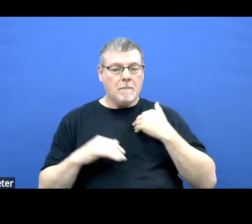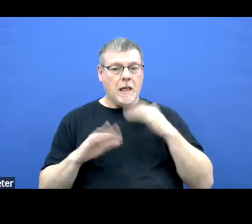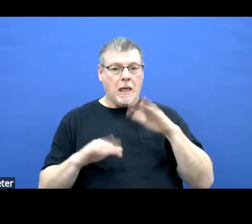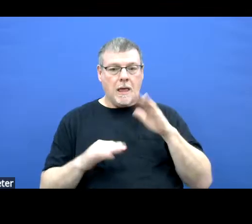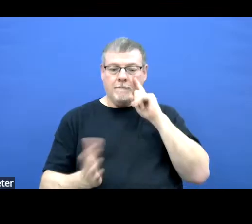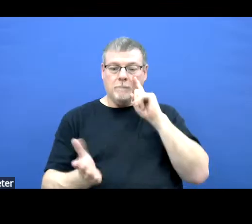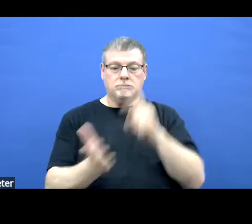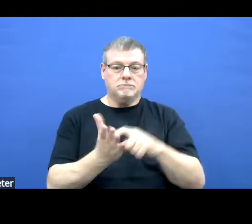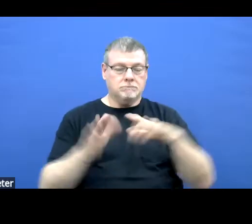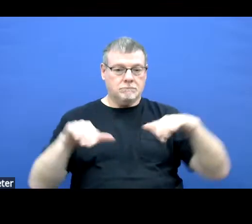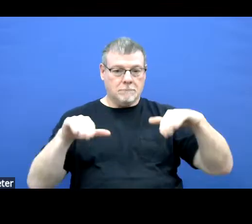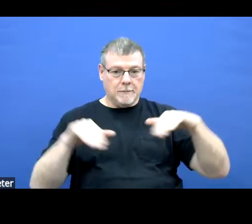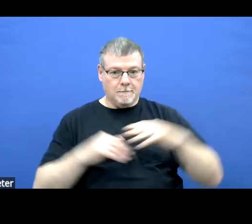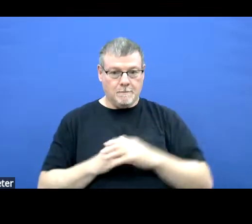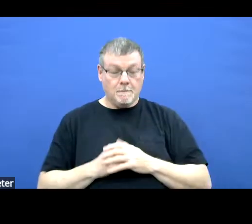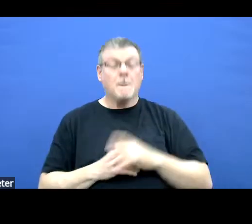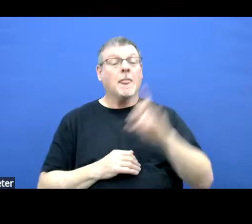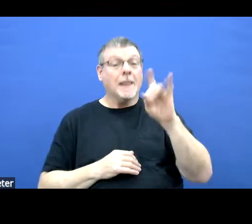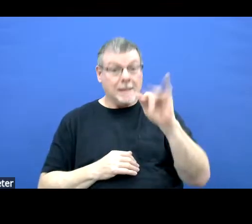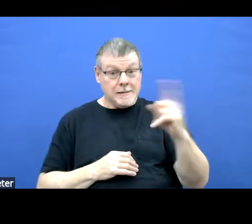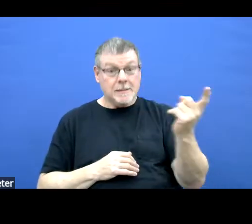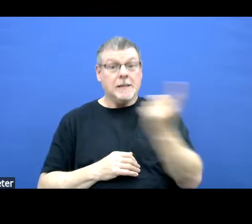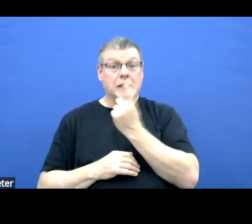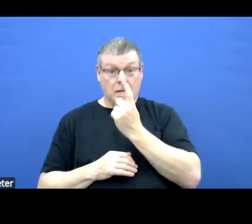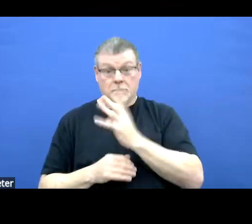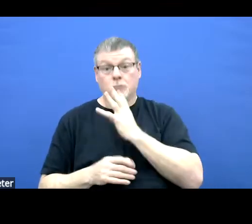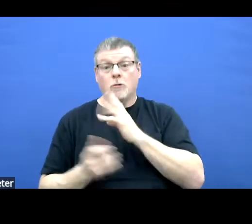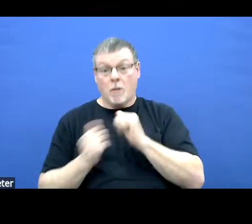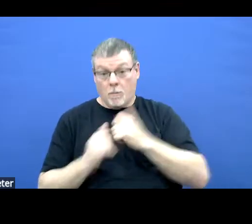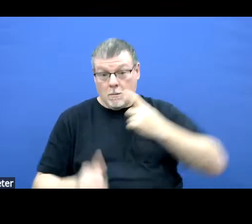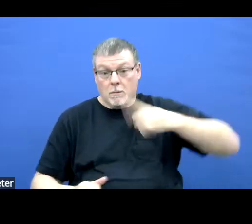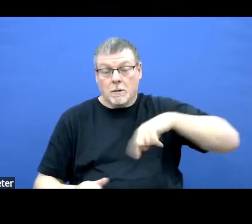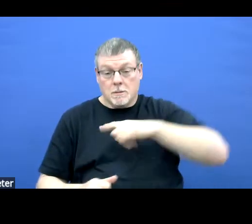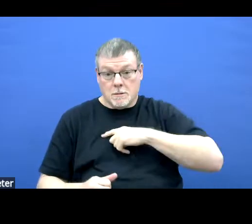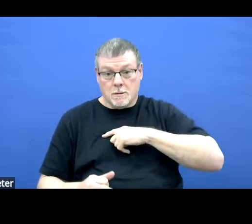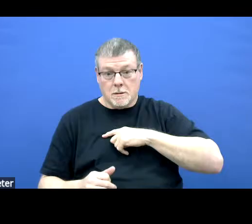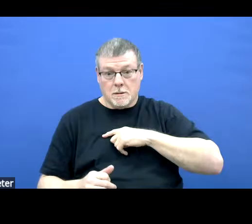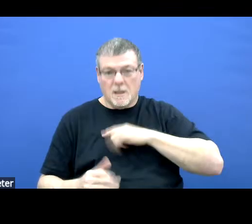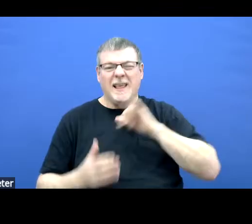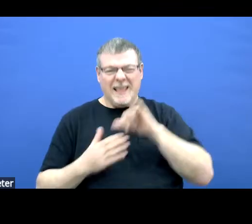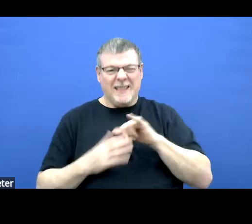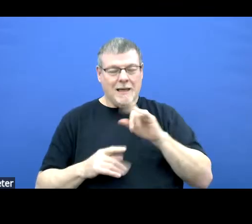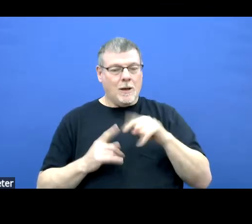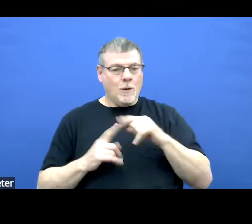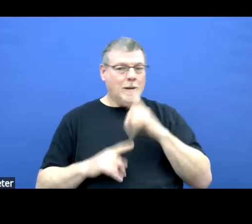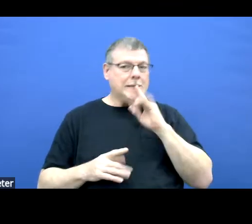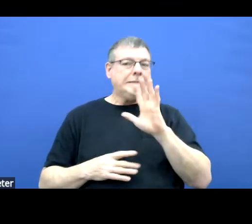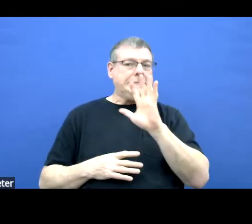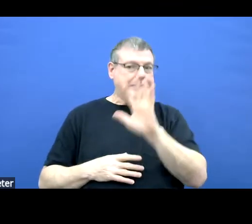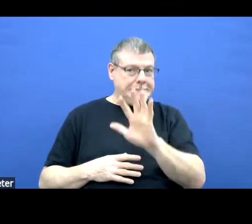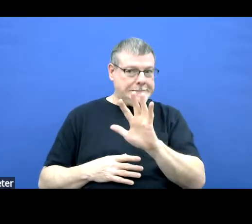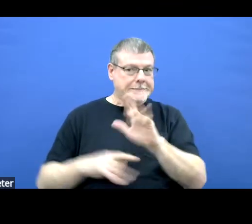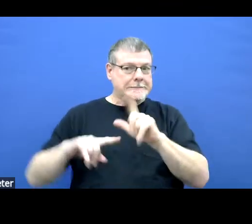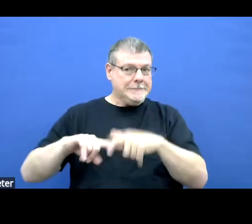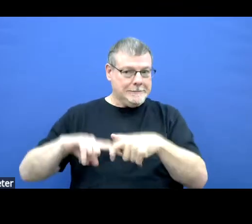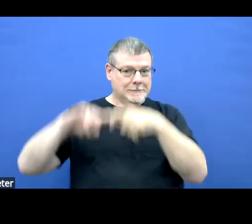noticed it. They did come in and talk to us, and that's when I basically said to them, oh, wait a